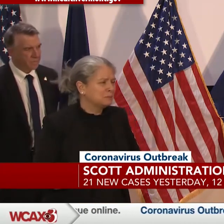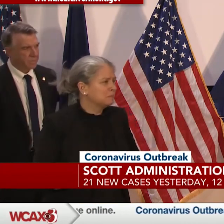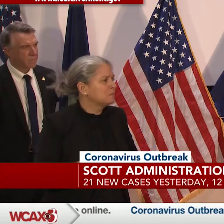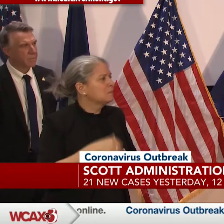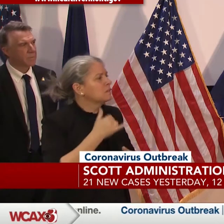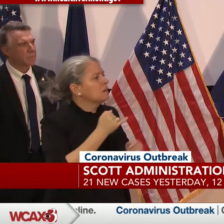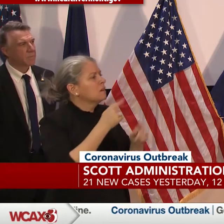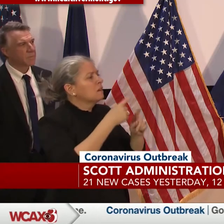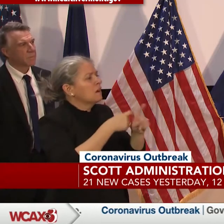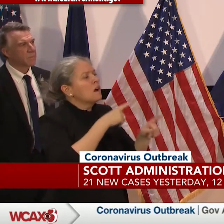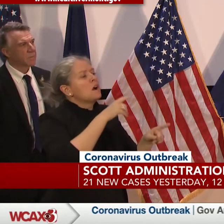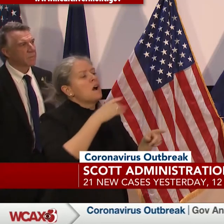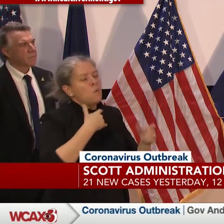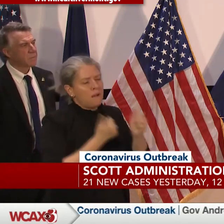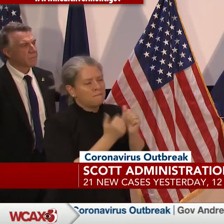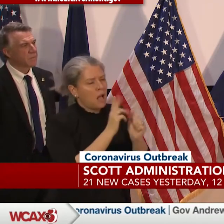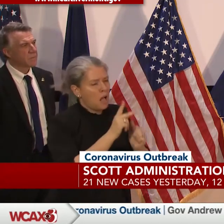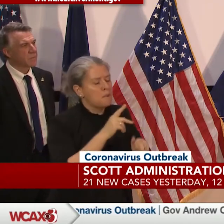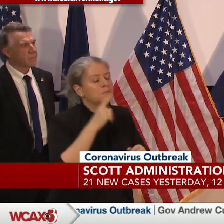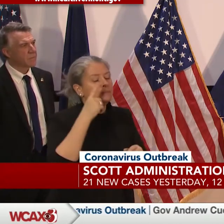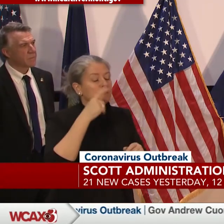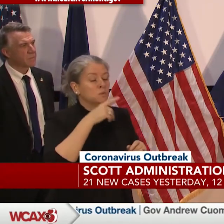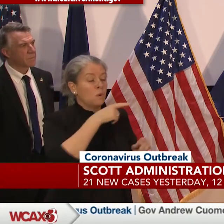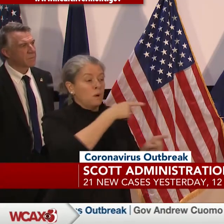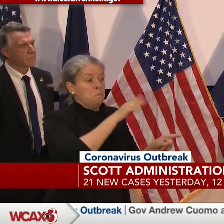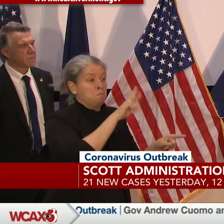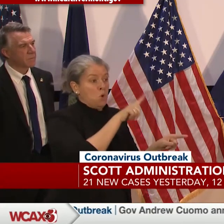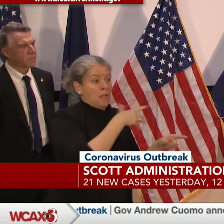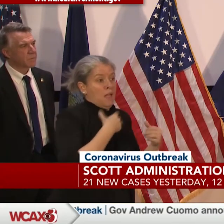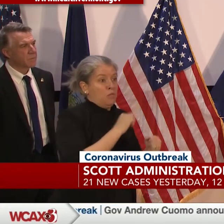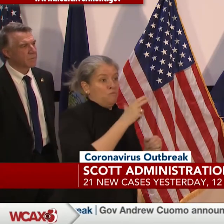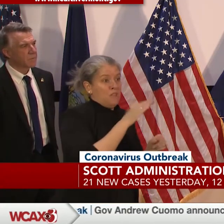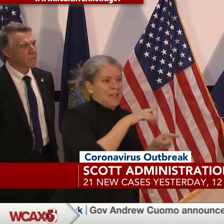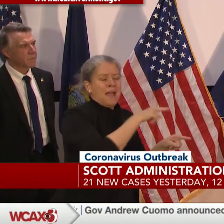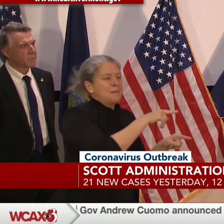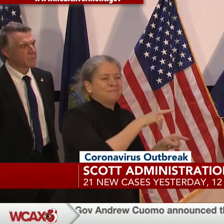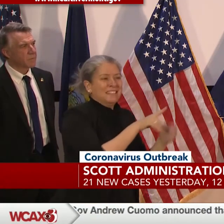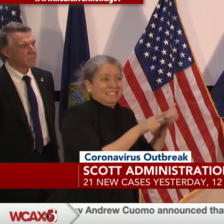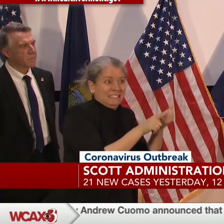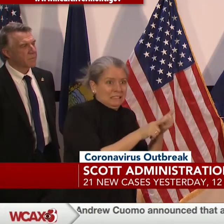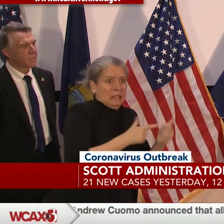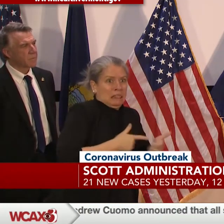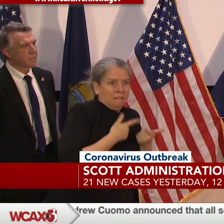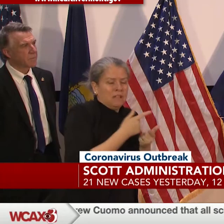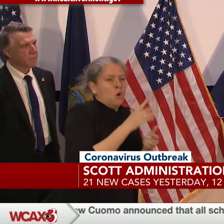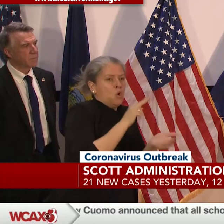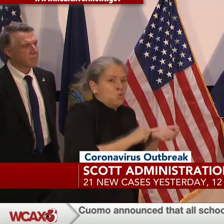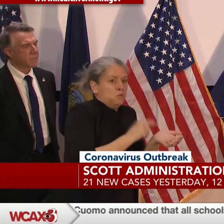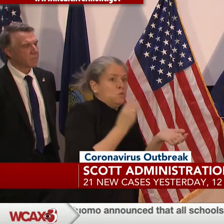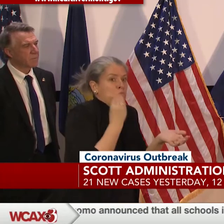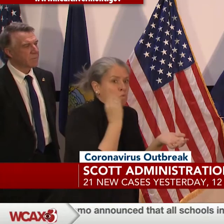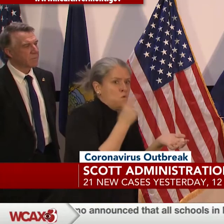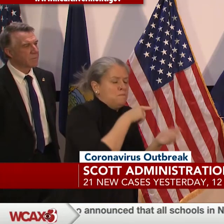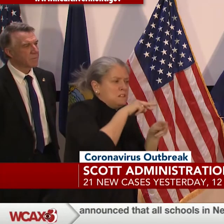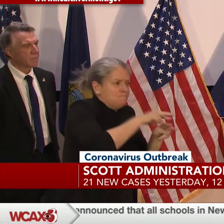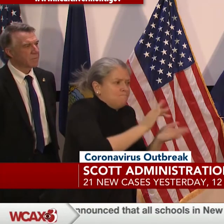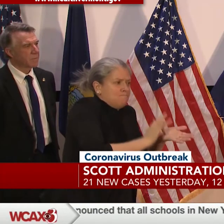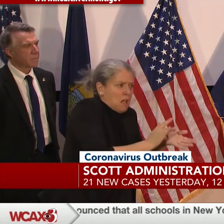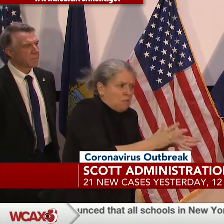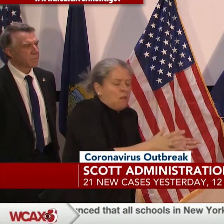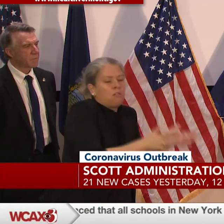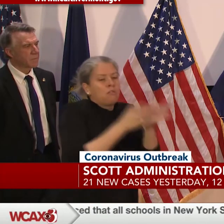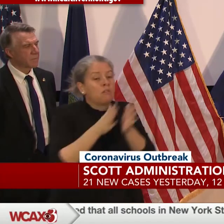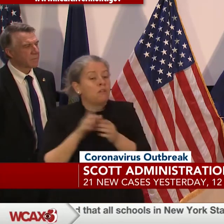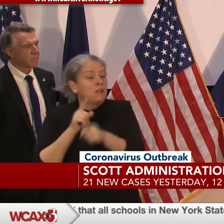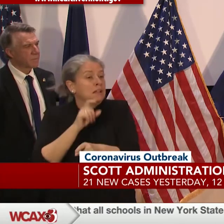independent living as opposed to like an assisted living, so I guess is there any different guidance or support that's being offered